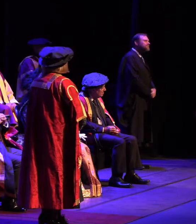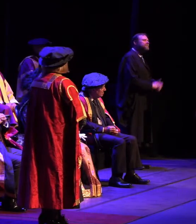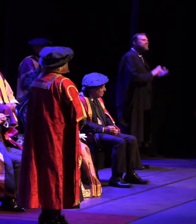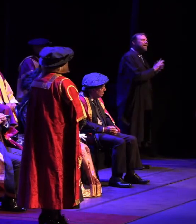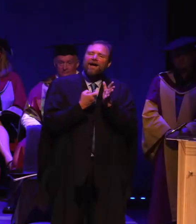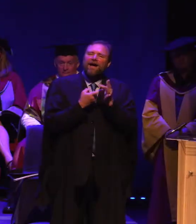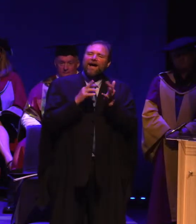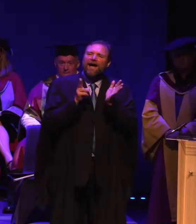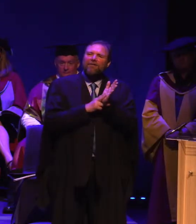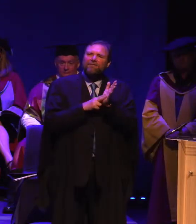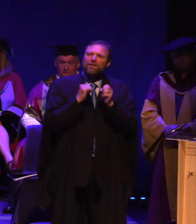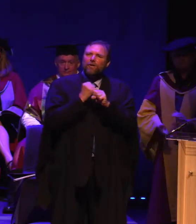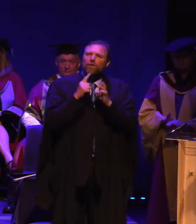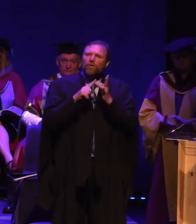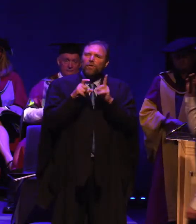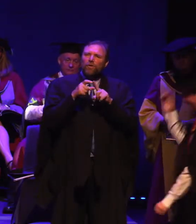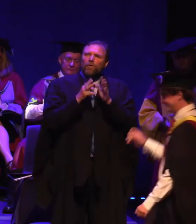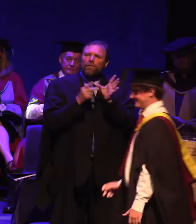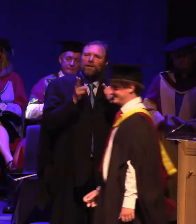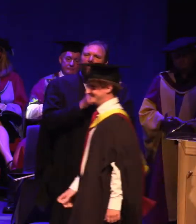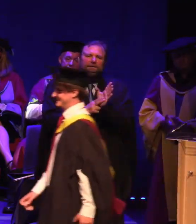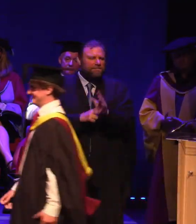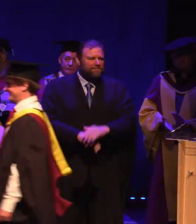Harrison John Goodman.